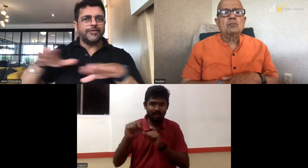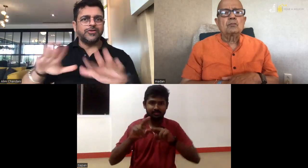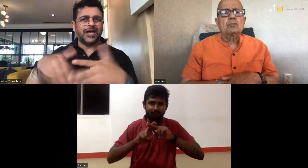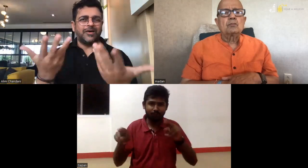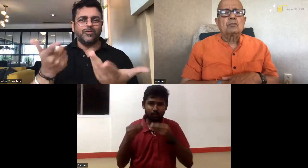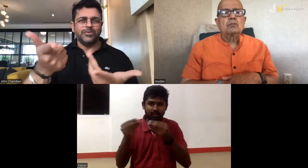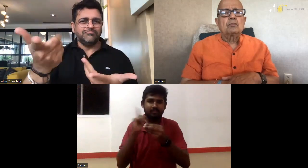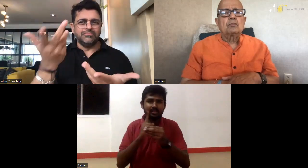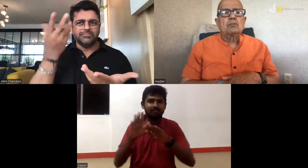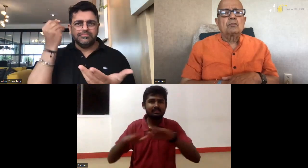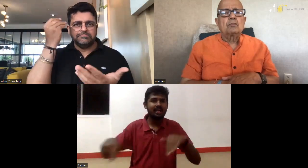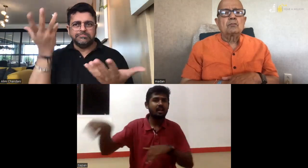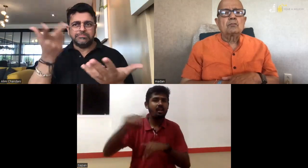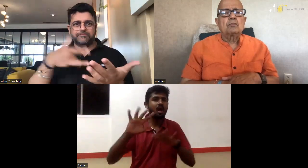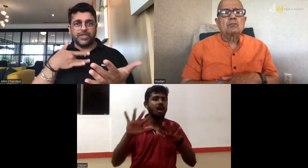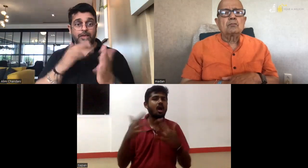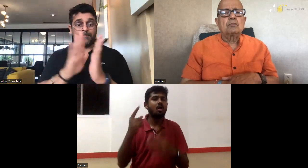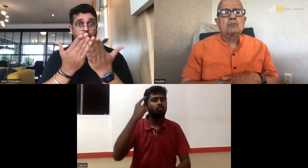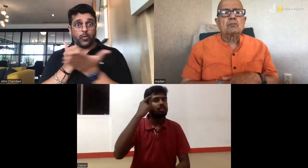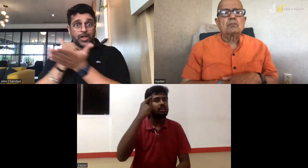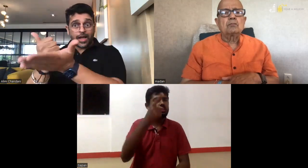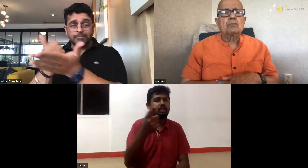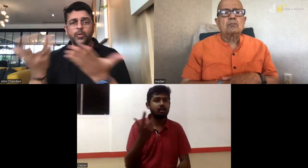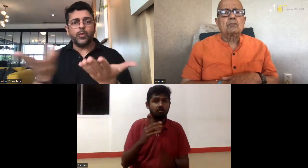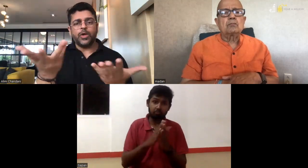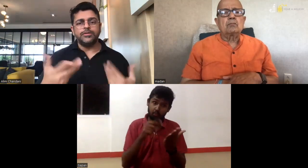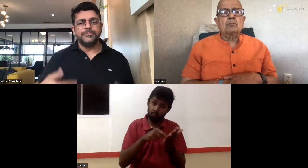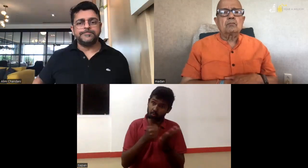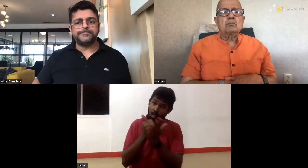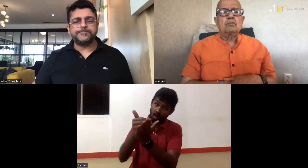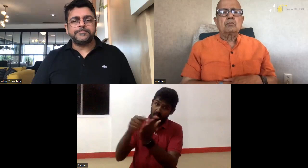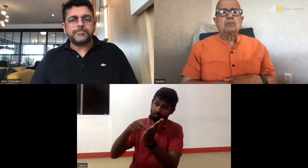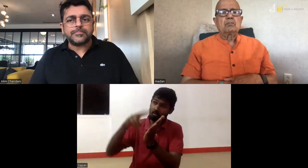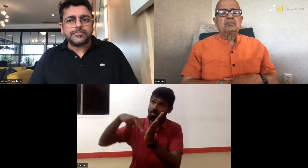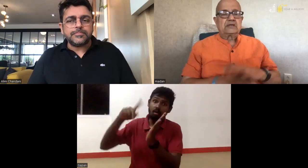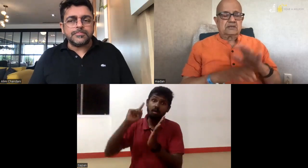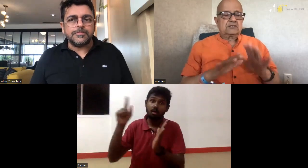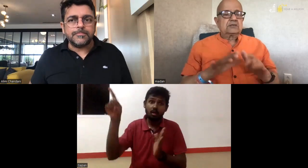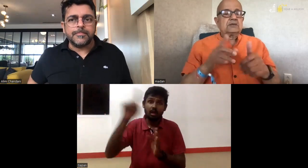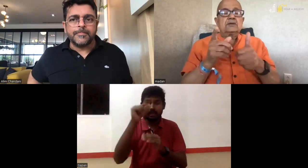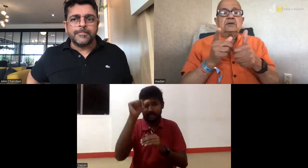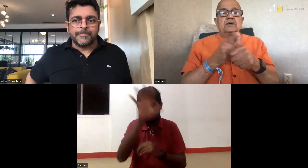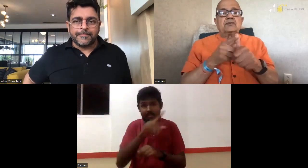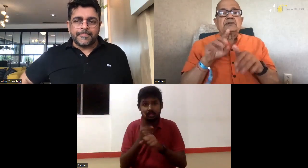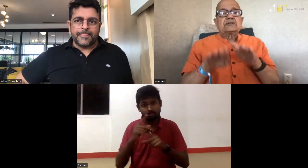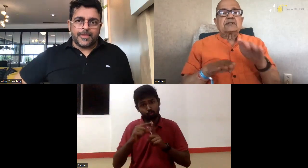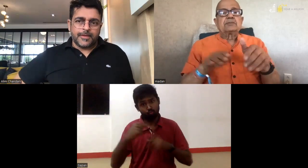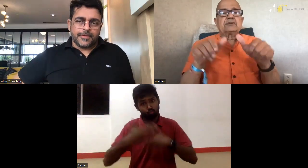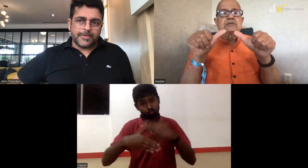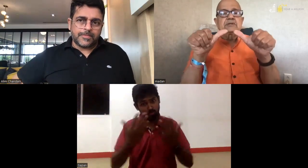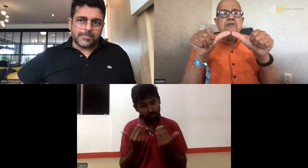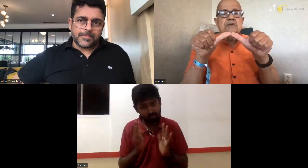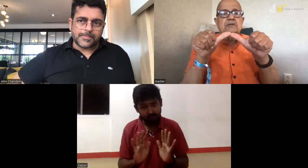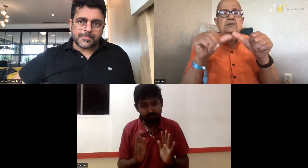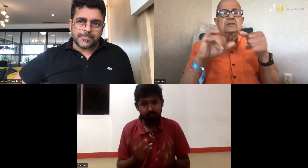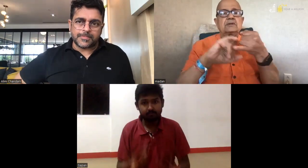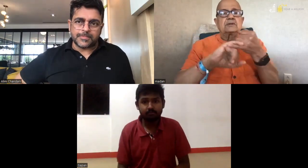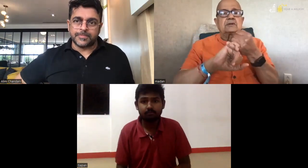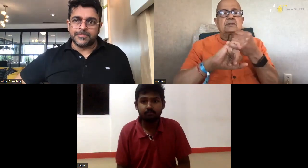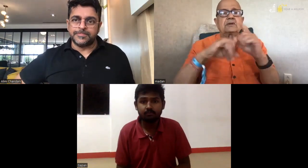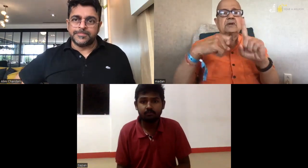it. Yes, education, all of the things, I know that everything required to have a deaf person. And when we